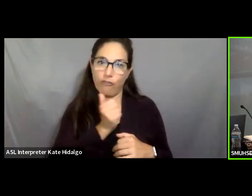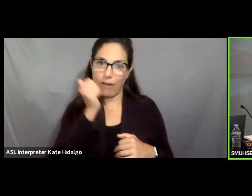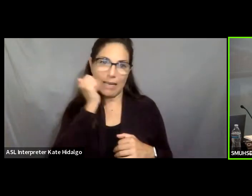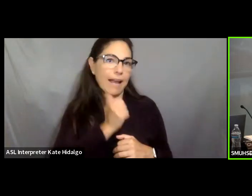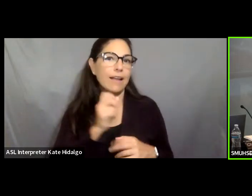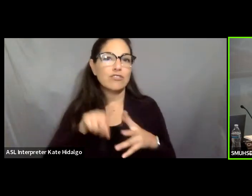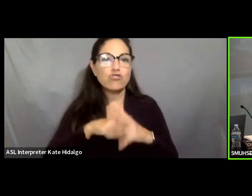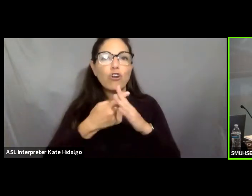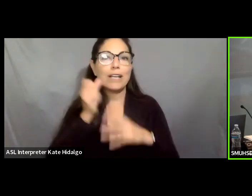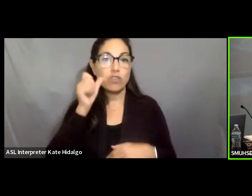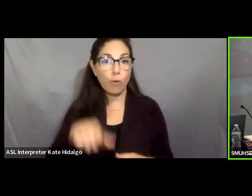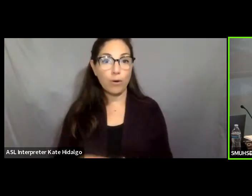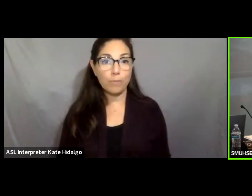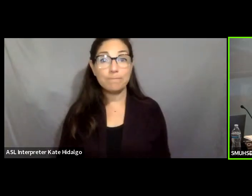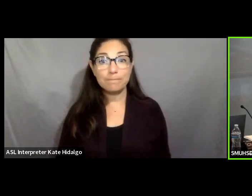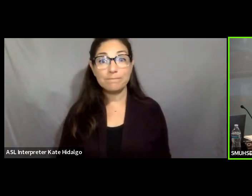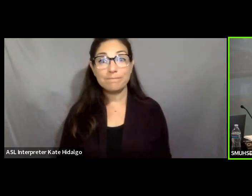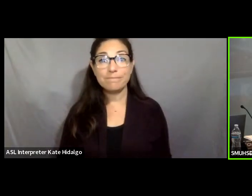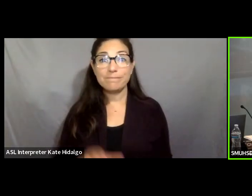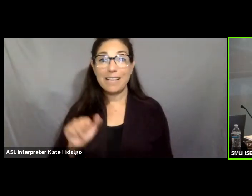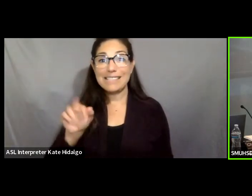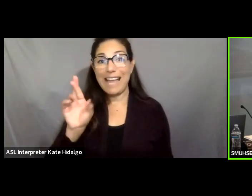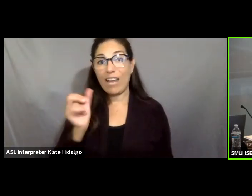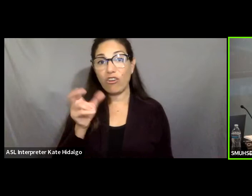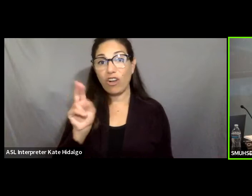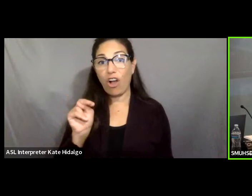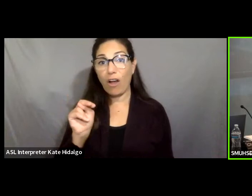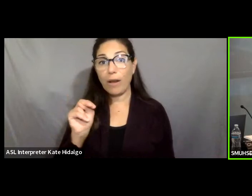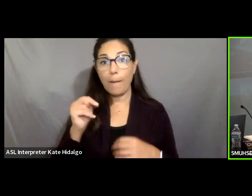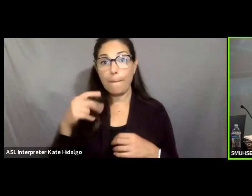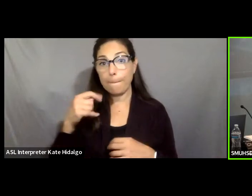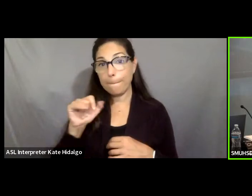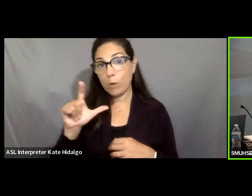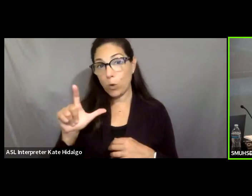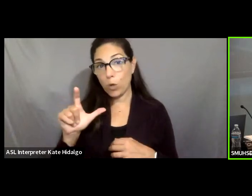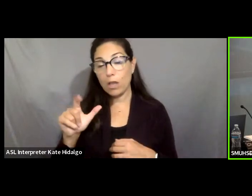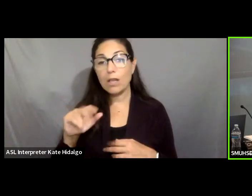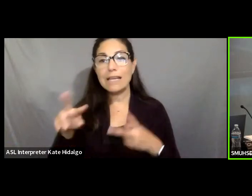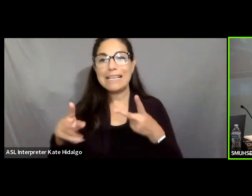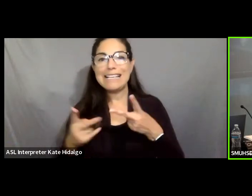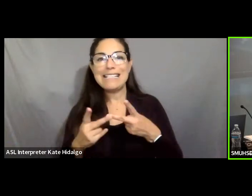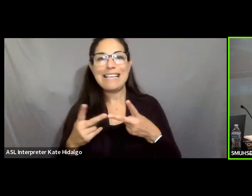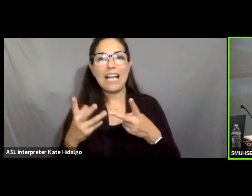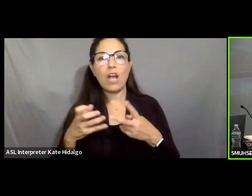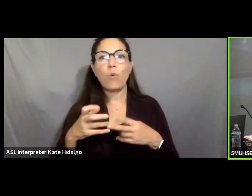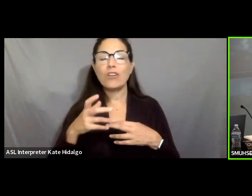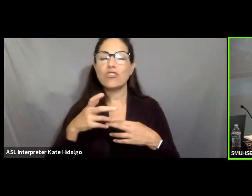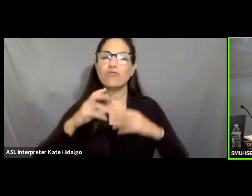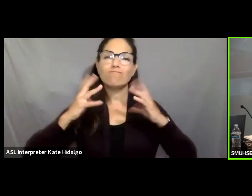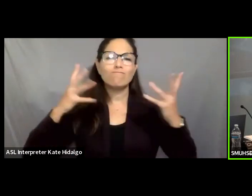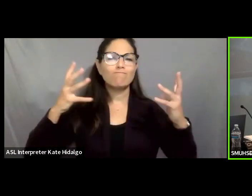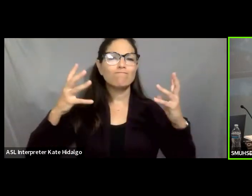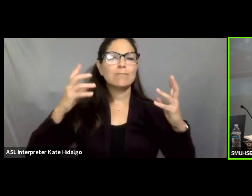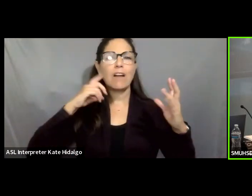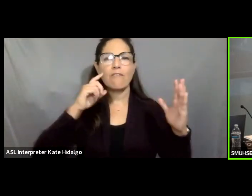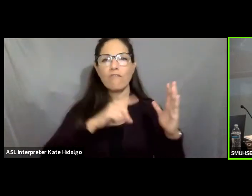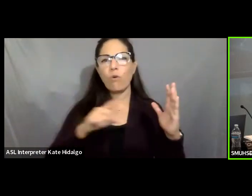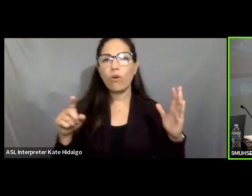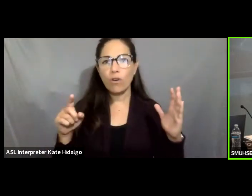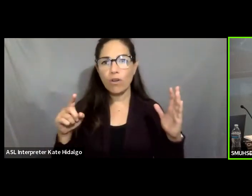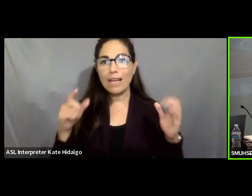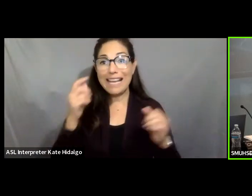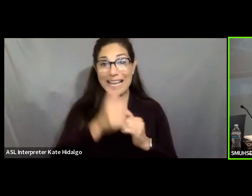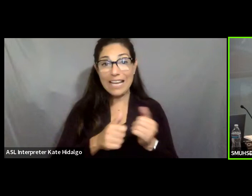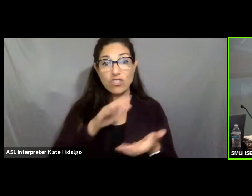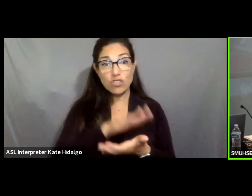starting tomorrow. So that's Aragon Pool. Secondly, I want to just big shout out and praise for each